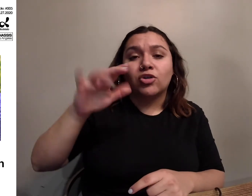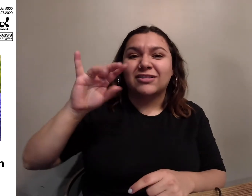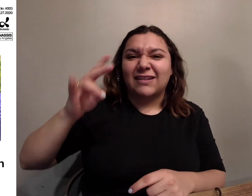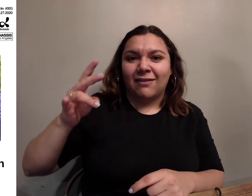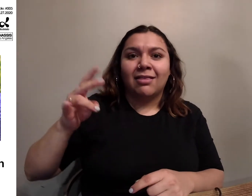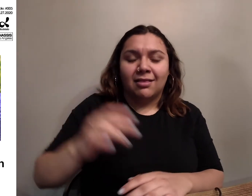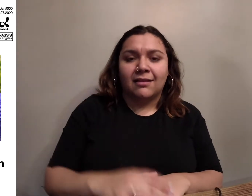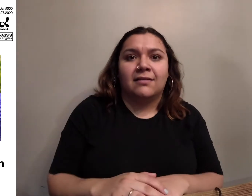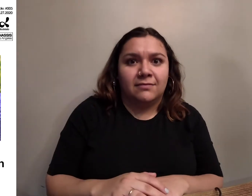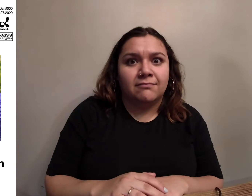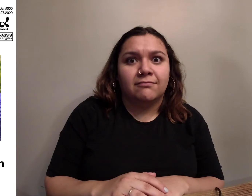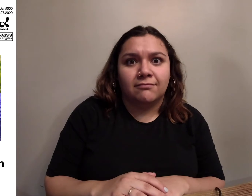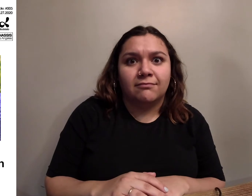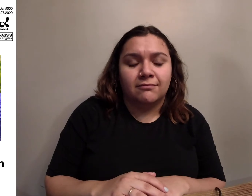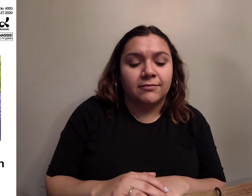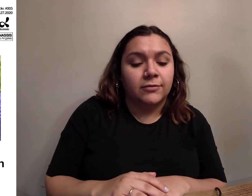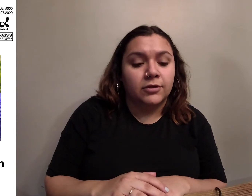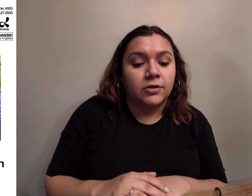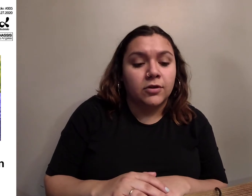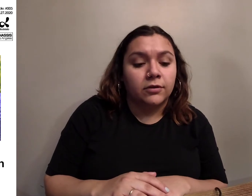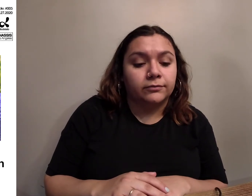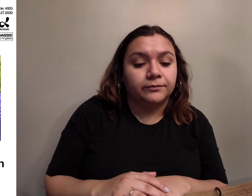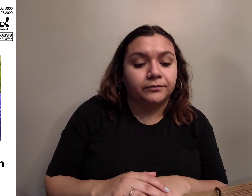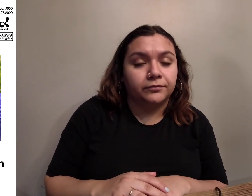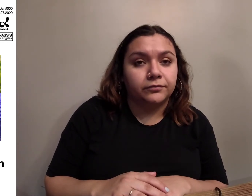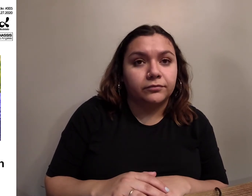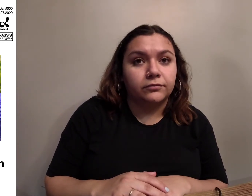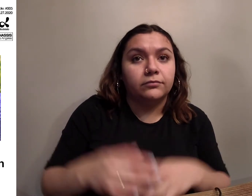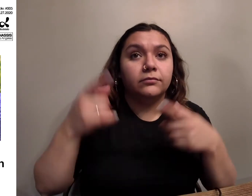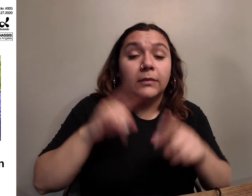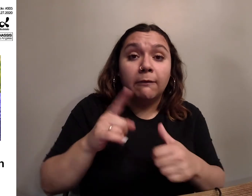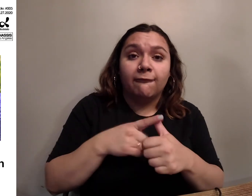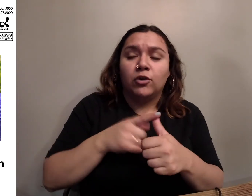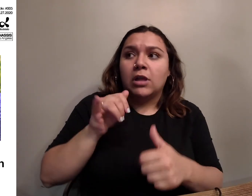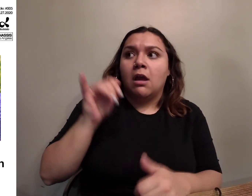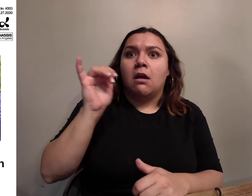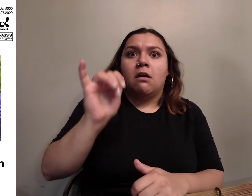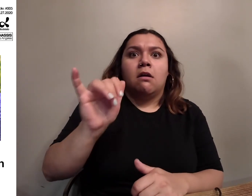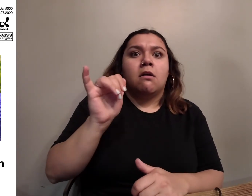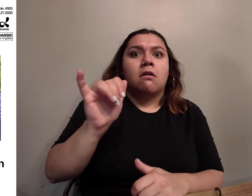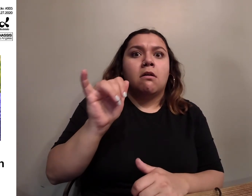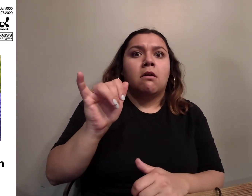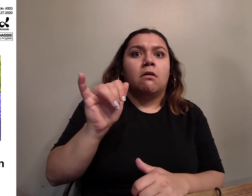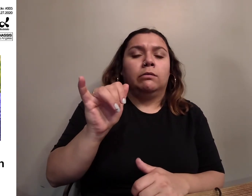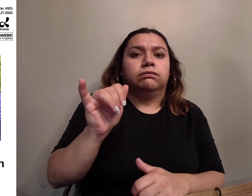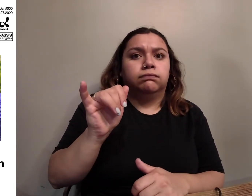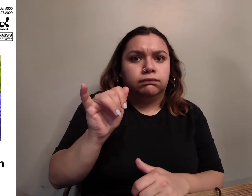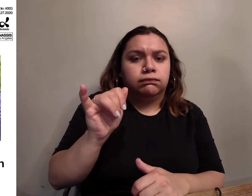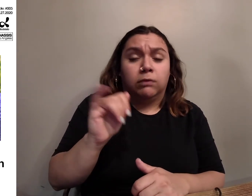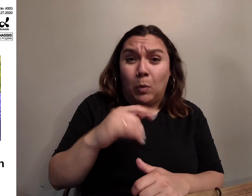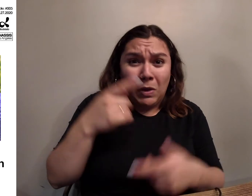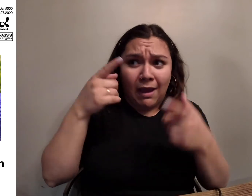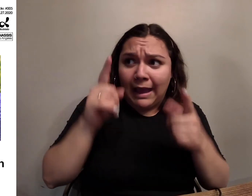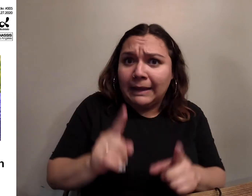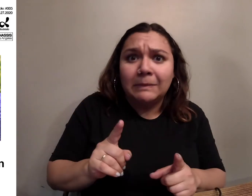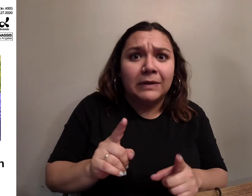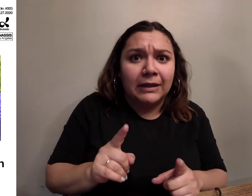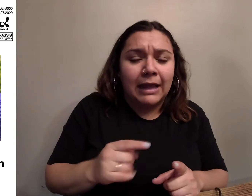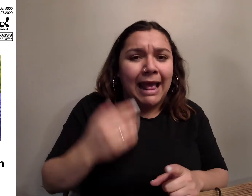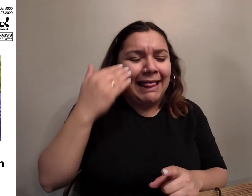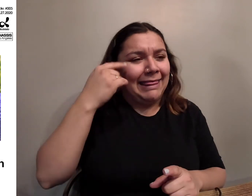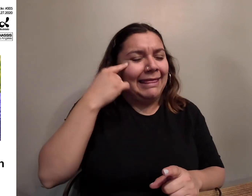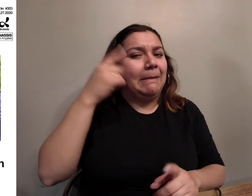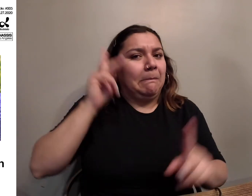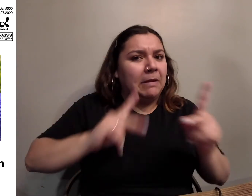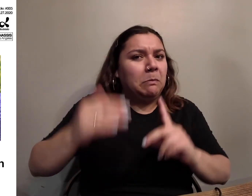Kigali. So that's when we were first like, holy crap, what is happening? I mean, we were aware of what was